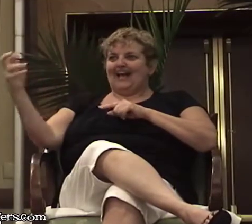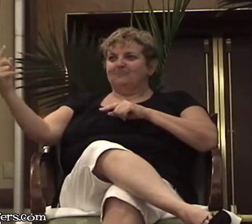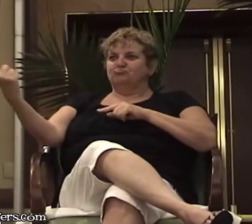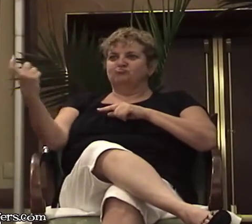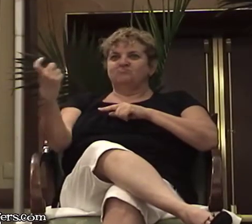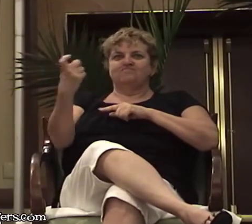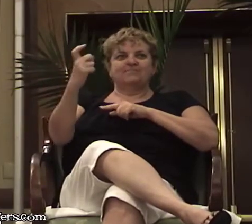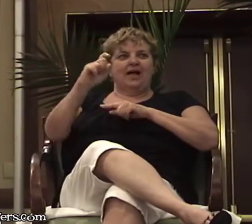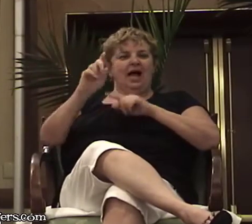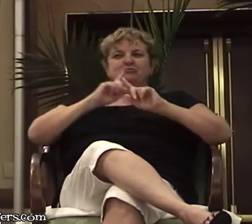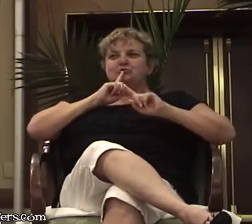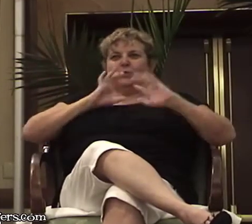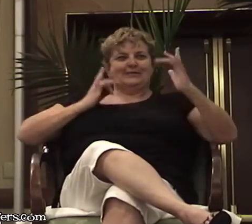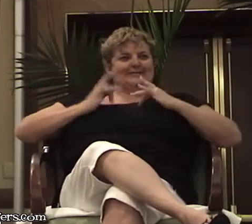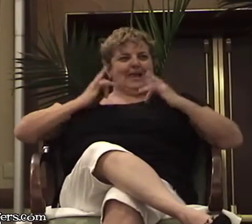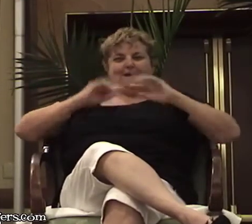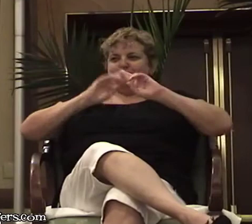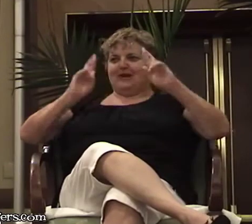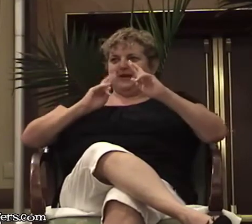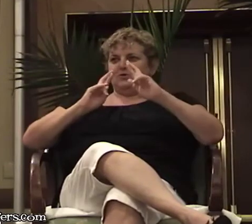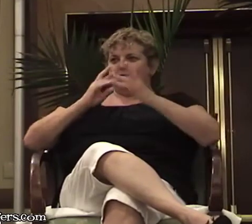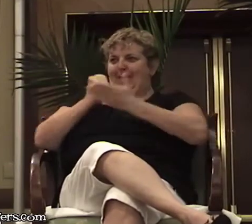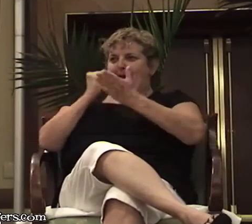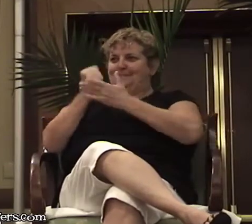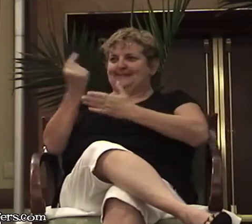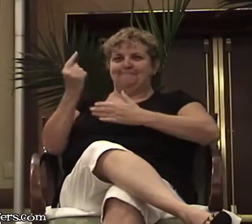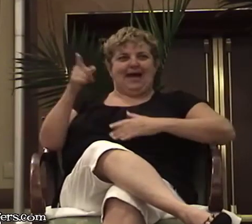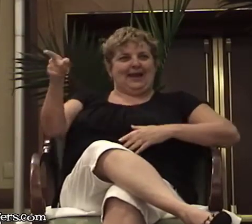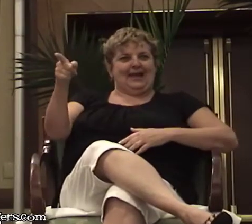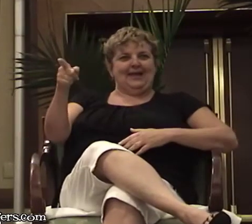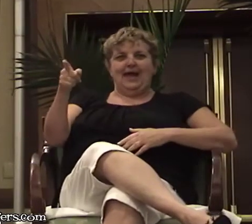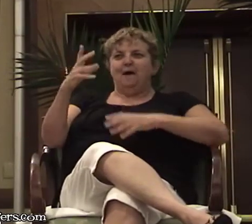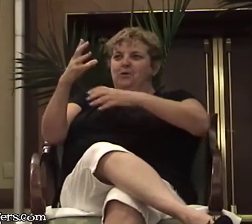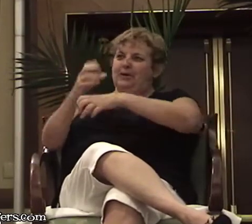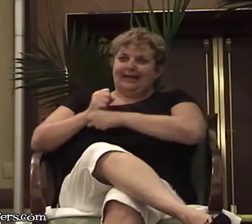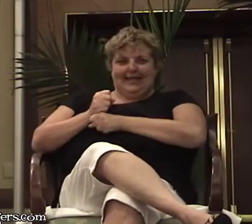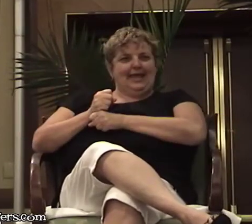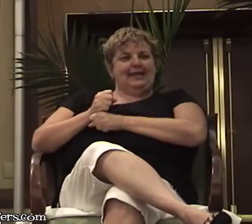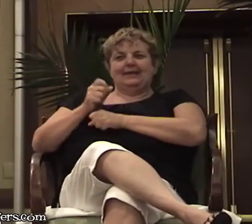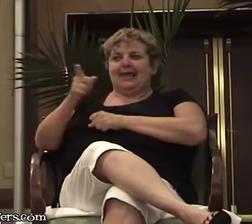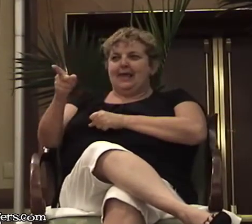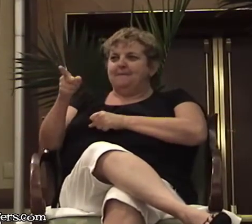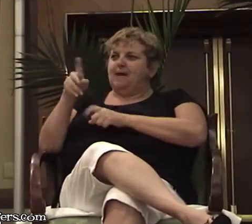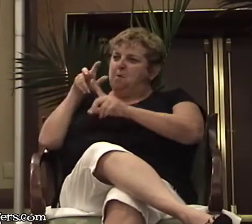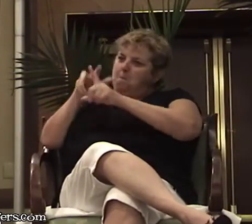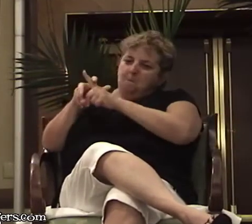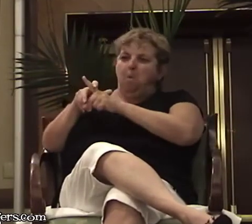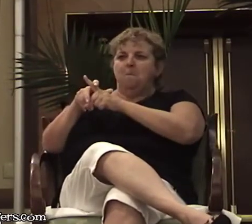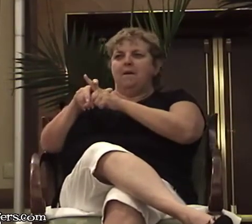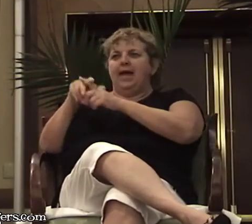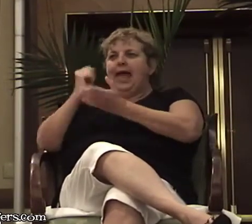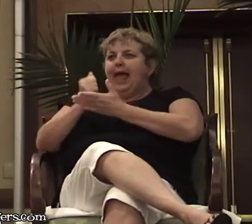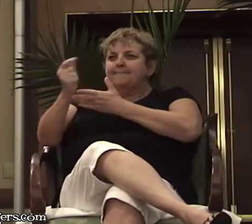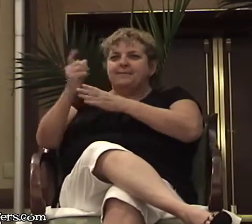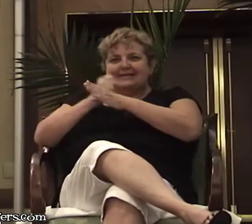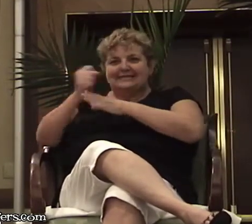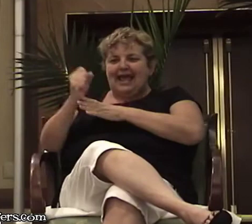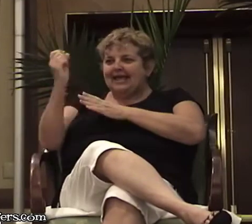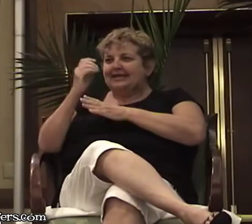help him get sober and stay sober one day at a time. And I slid over next to him on the bus. I said, look